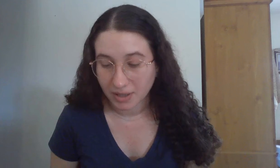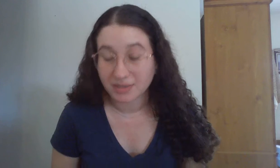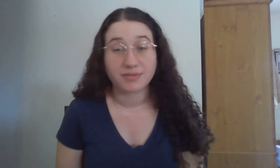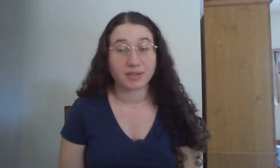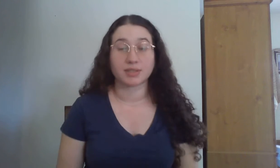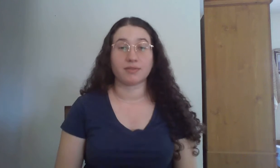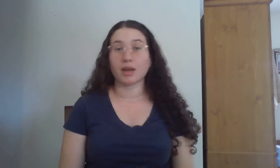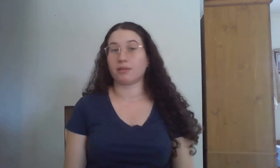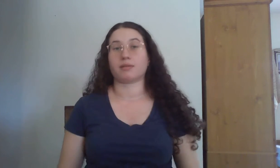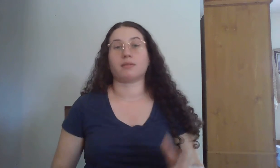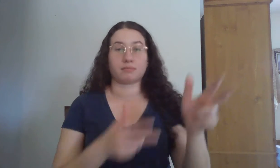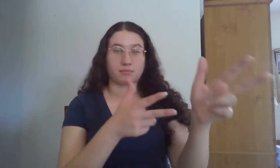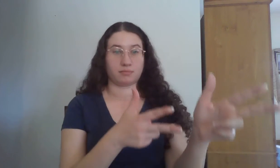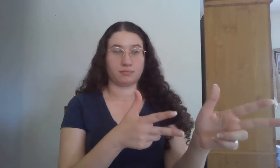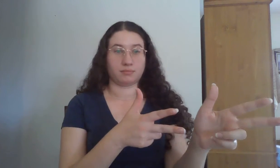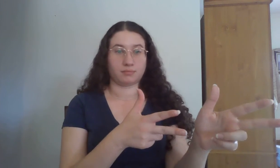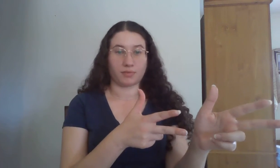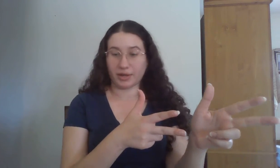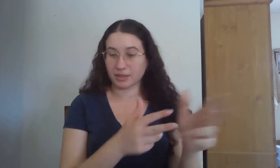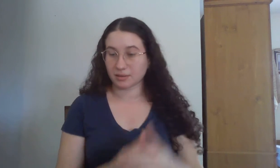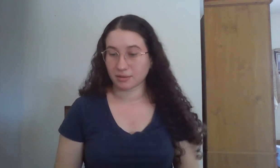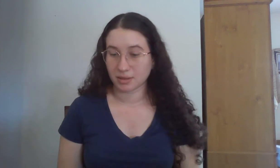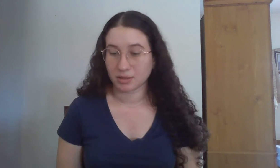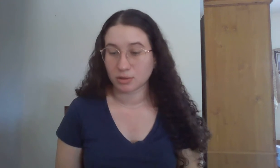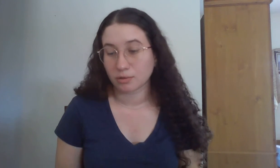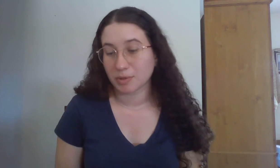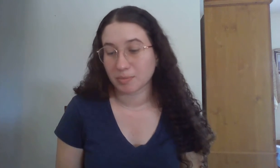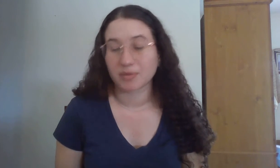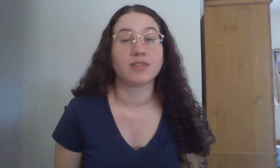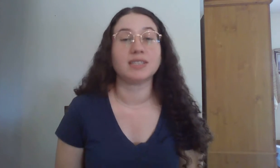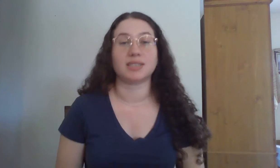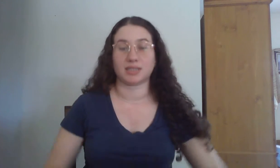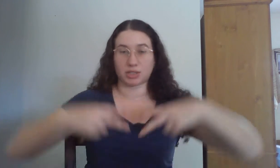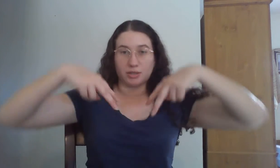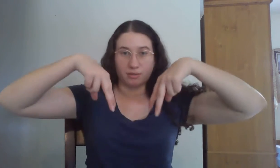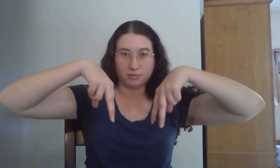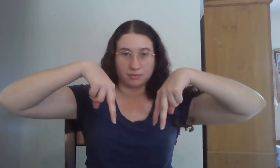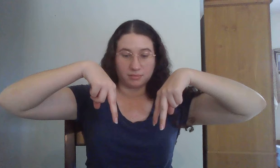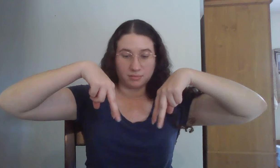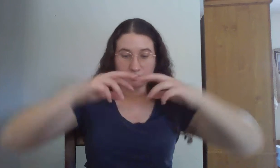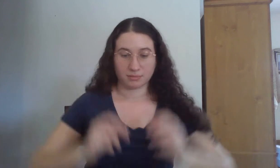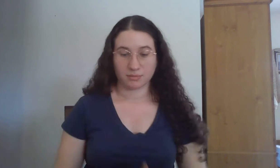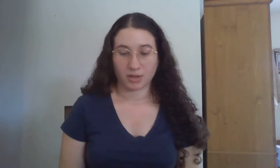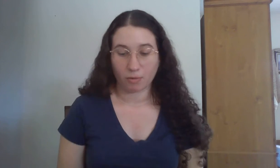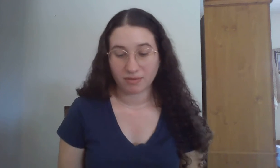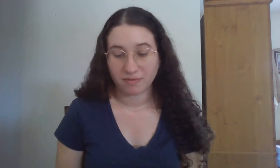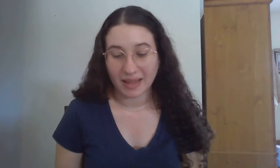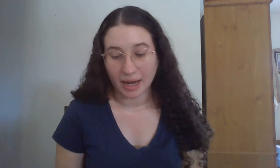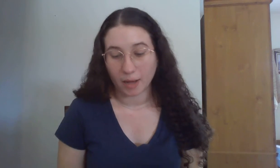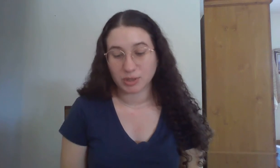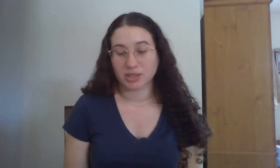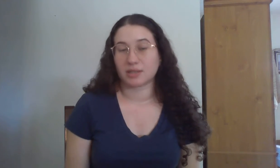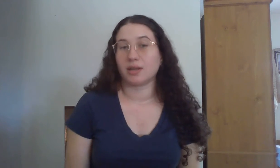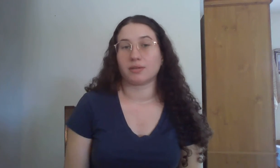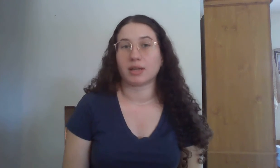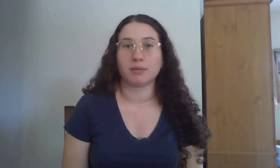One in front of the other. Right? Two people facing each other. One flat object on another, like a